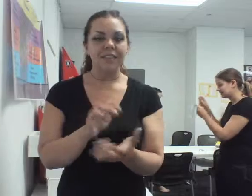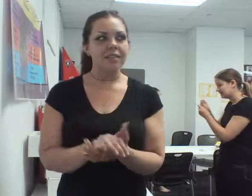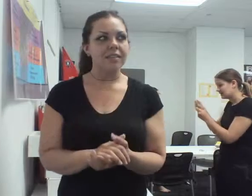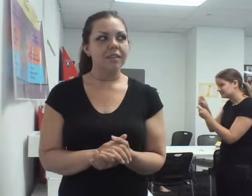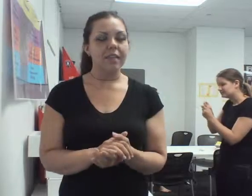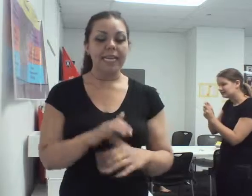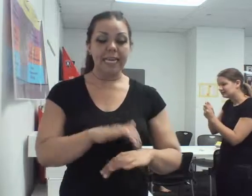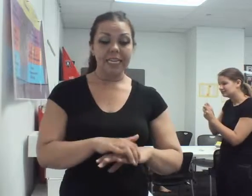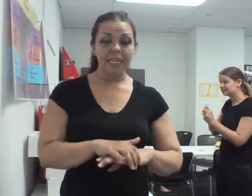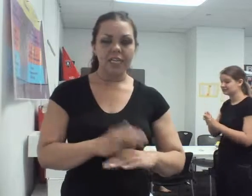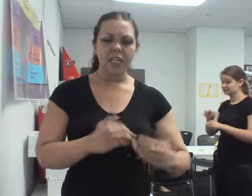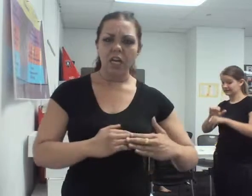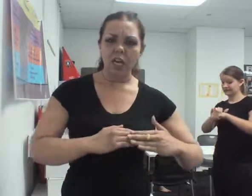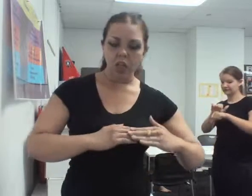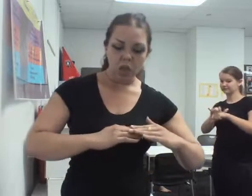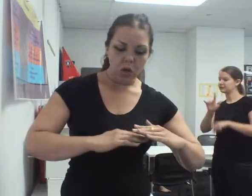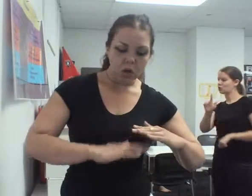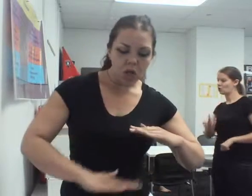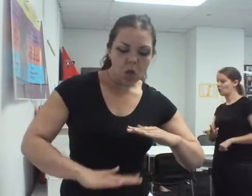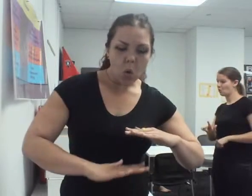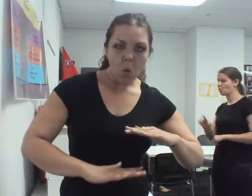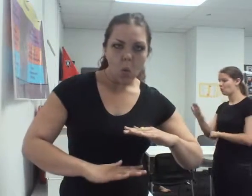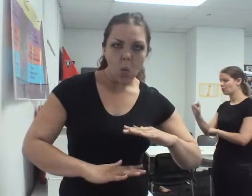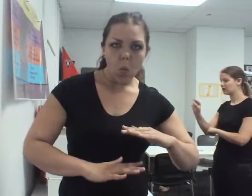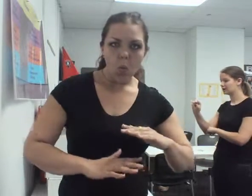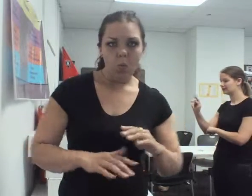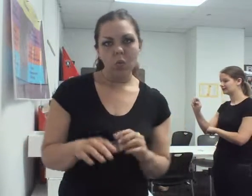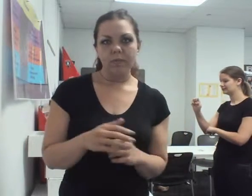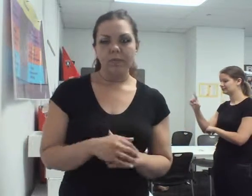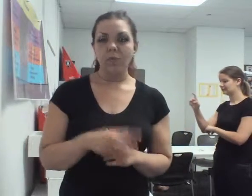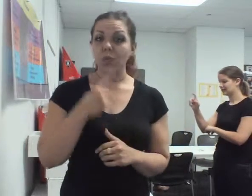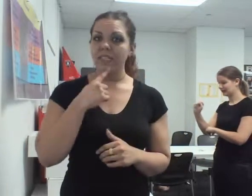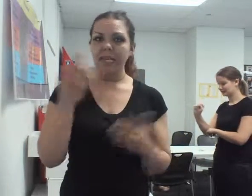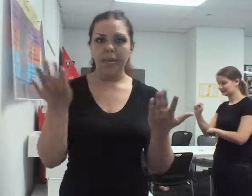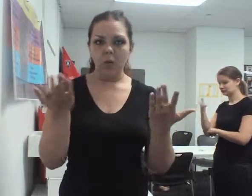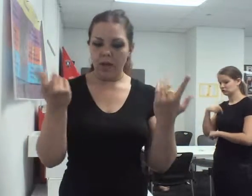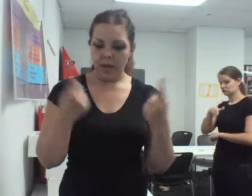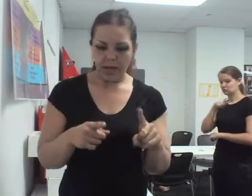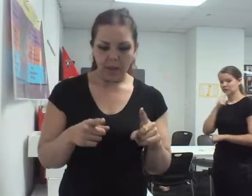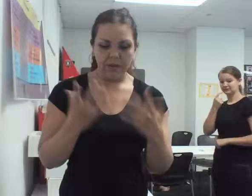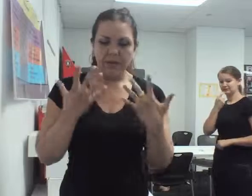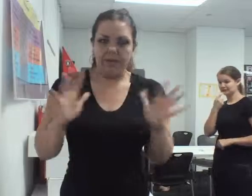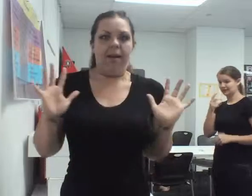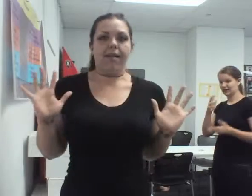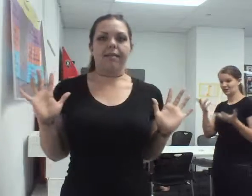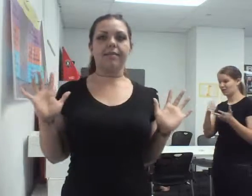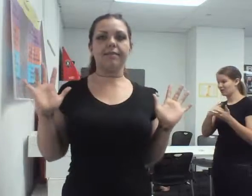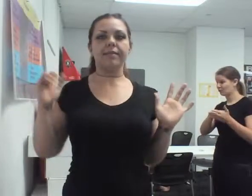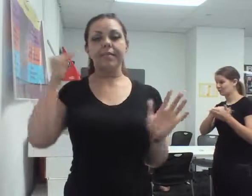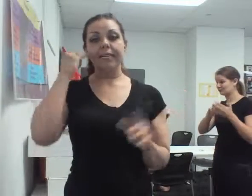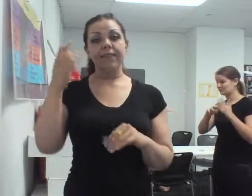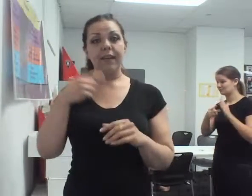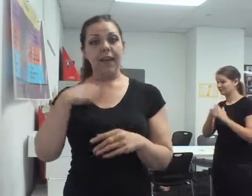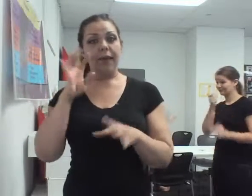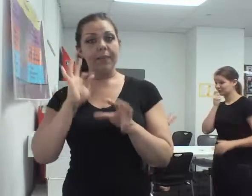context. We say what it is and we're done. Okay? If I'm interpreting into